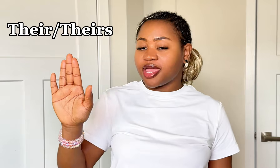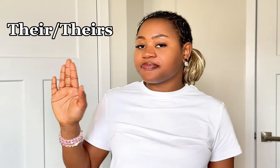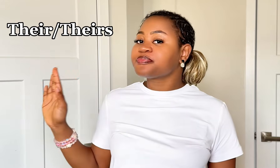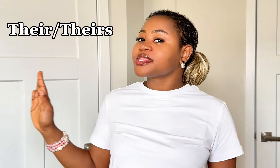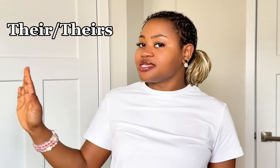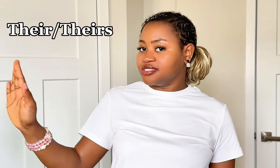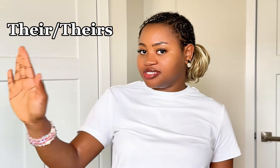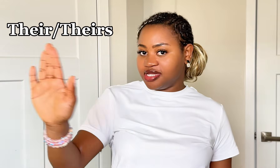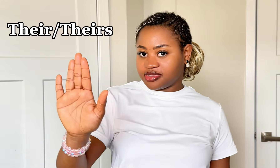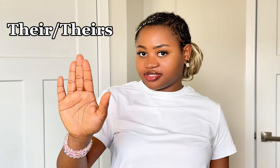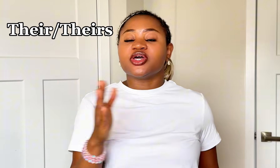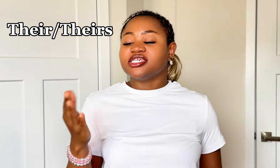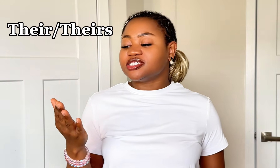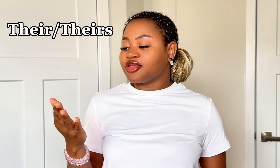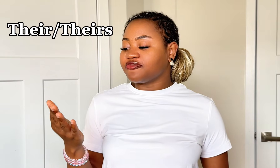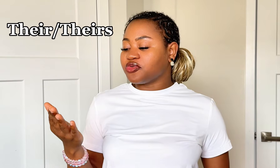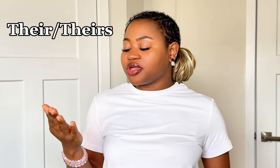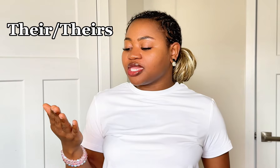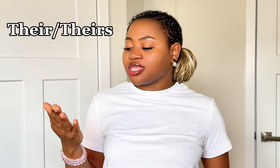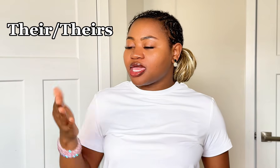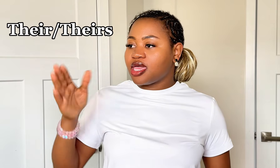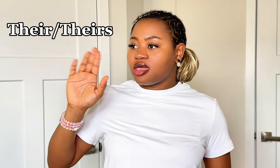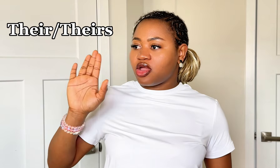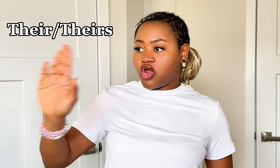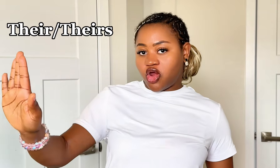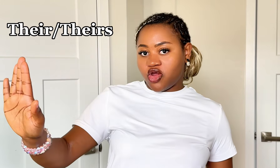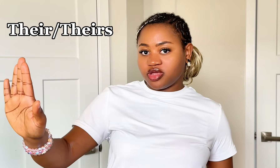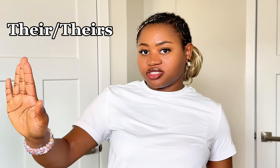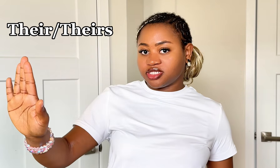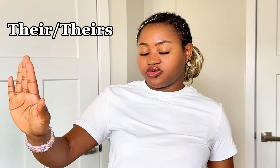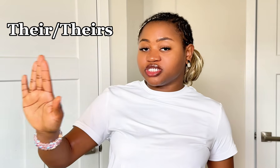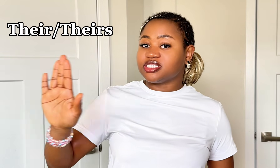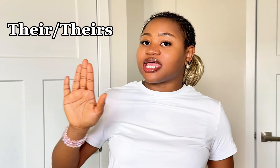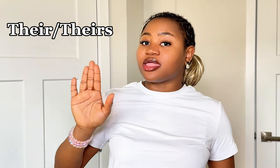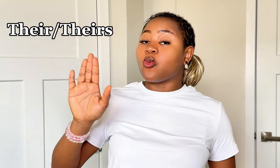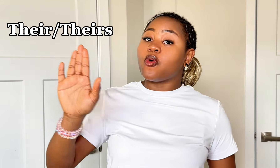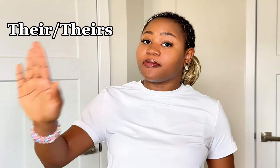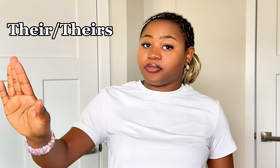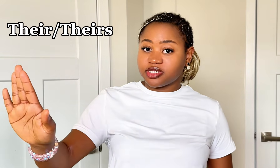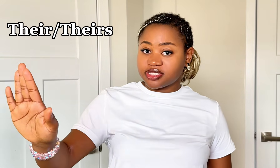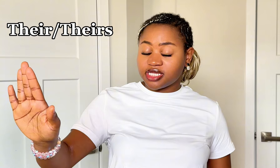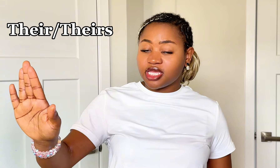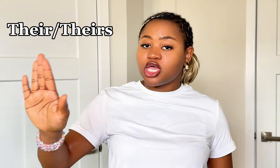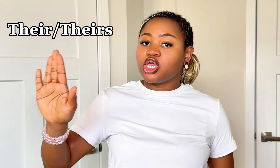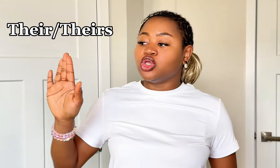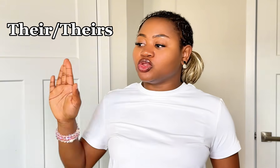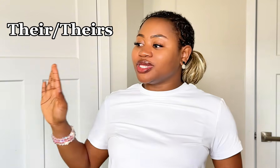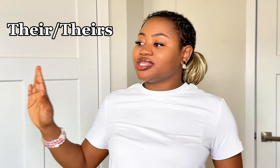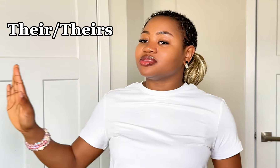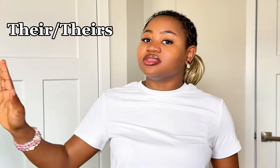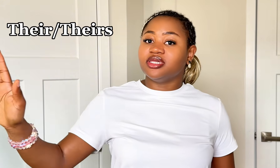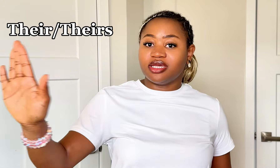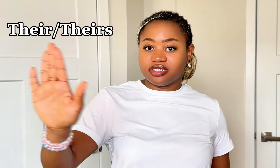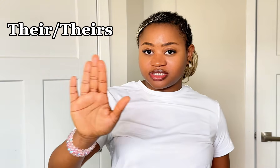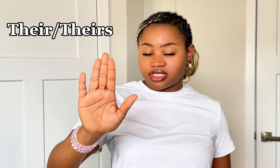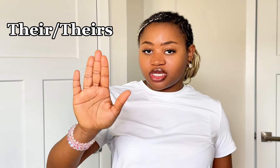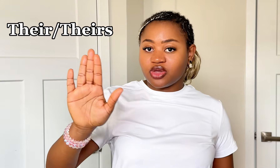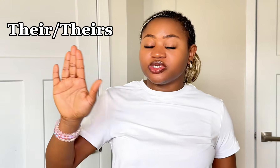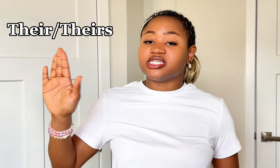right? It's theirs. So instead of doing hers, which is like one person, you're doing theirs, which